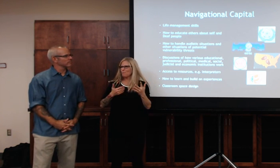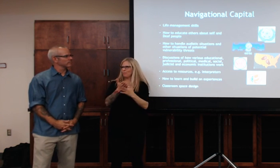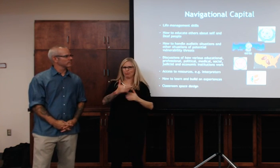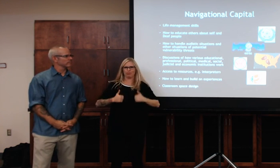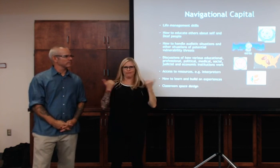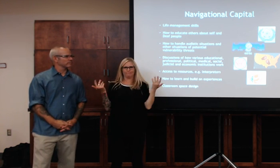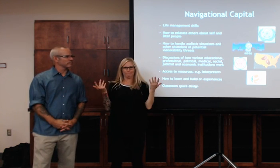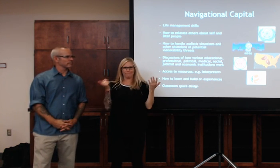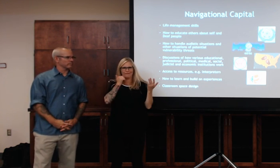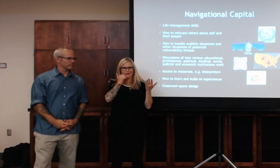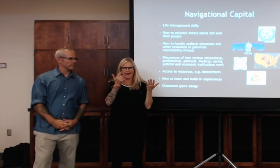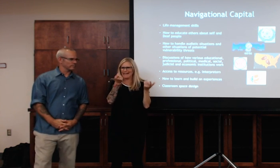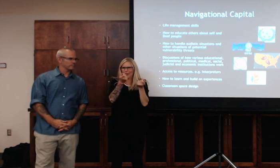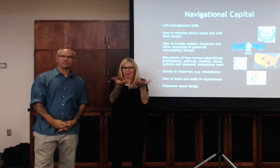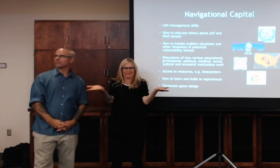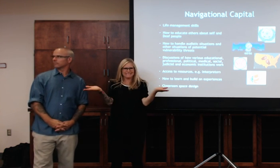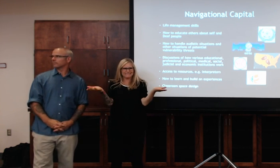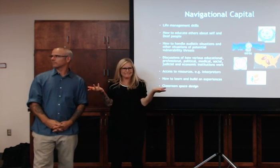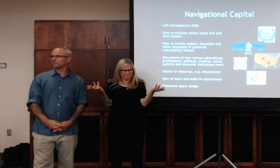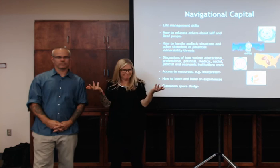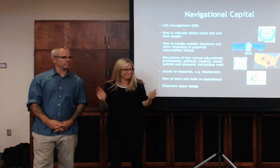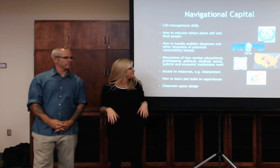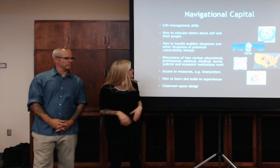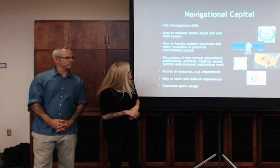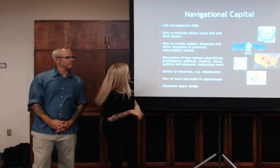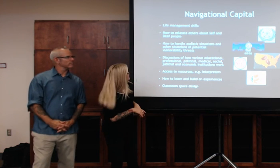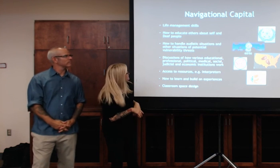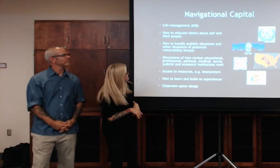How we navigate through life. It's just little things like that.